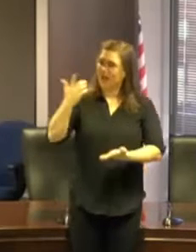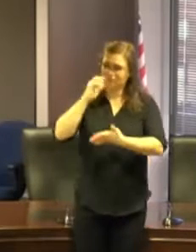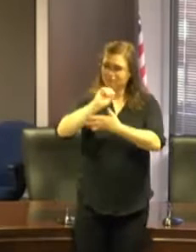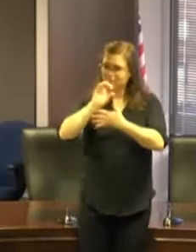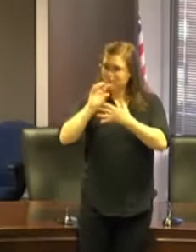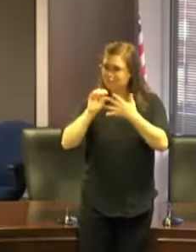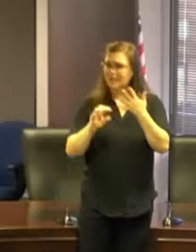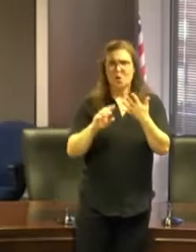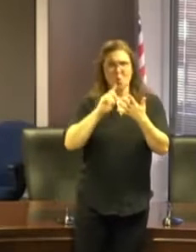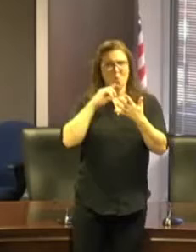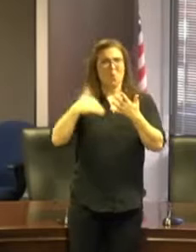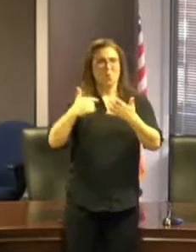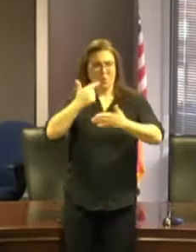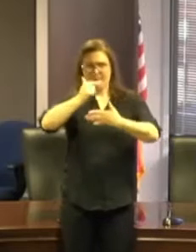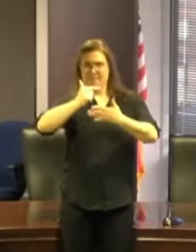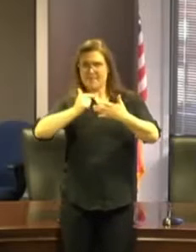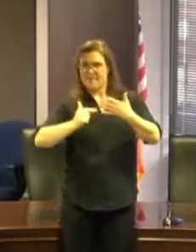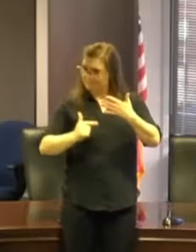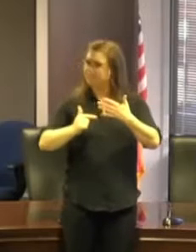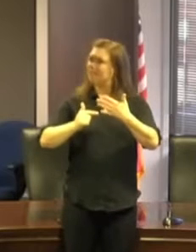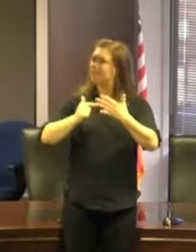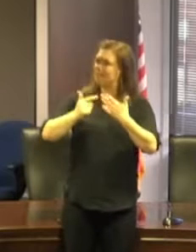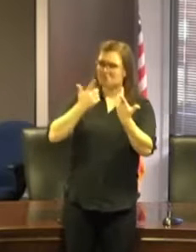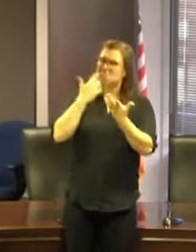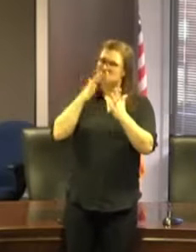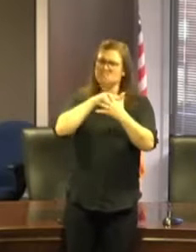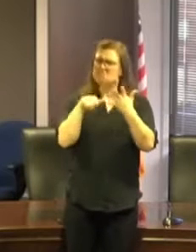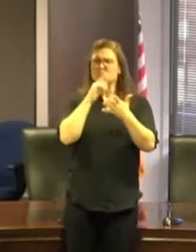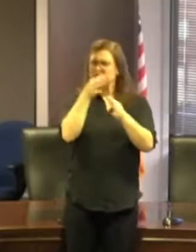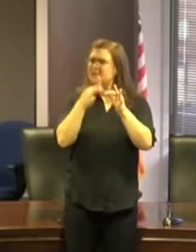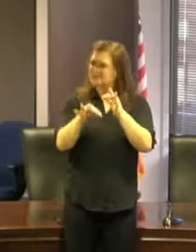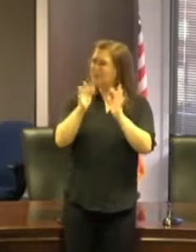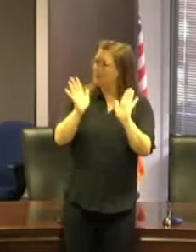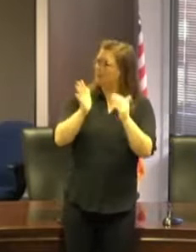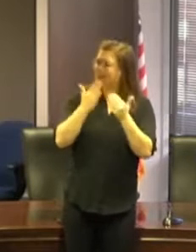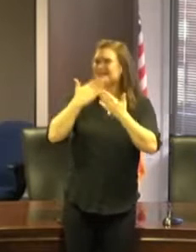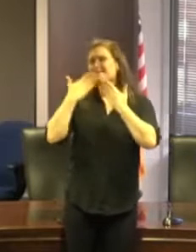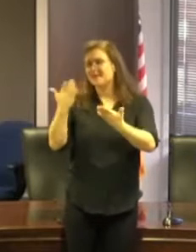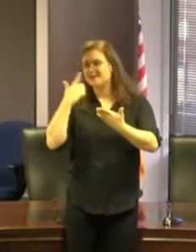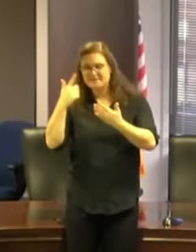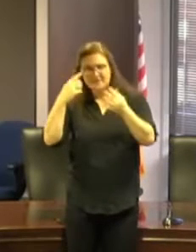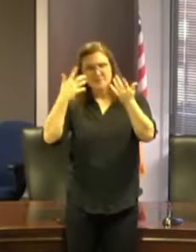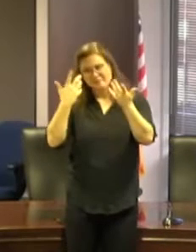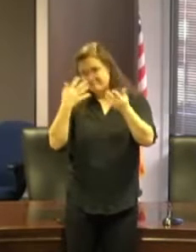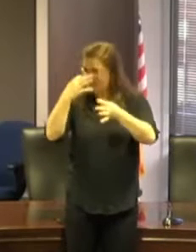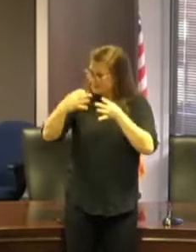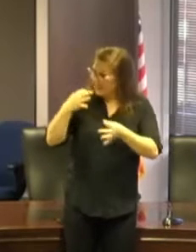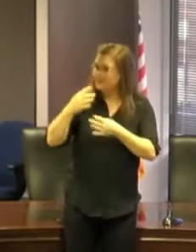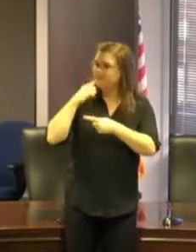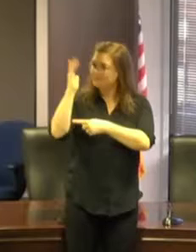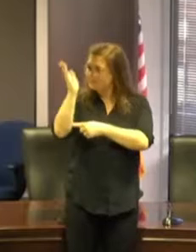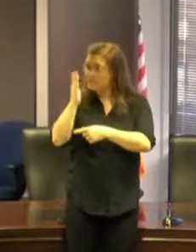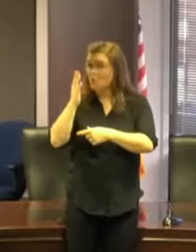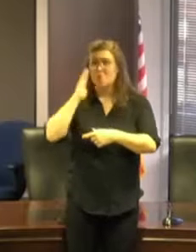these relatively straightforward, and we appreciate your presentation and know that there's work that goes in behind